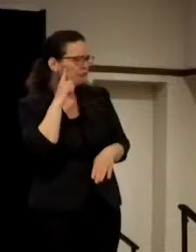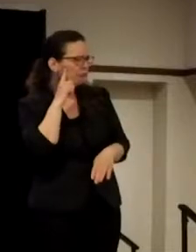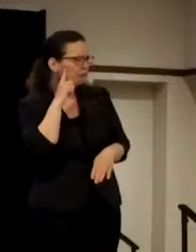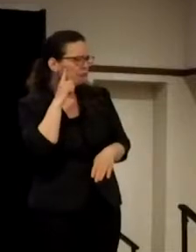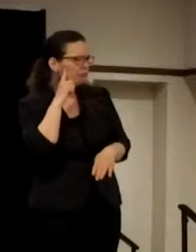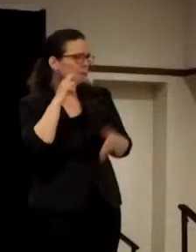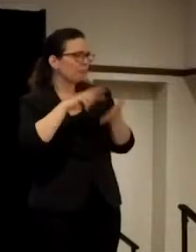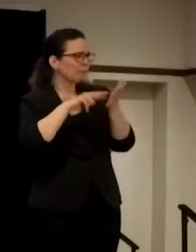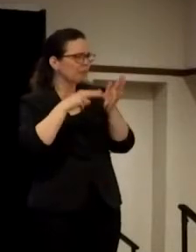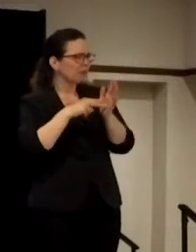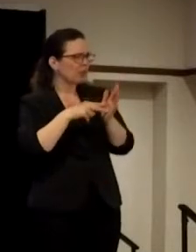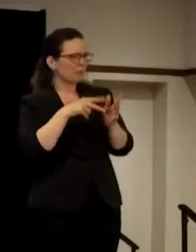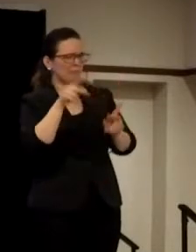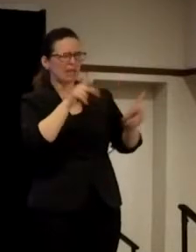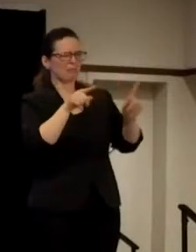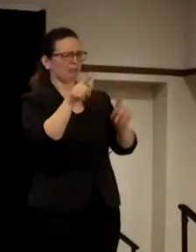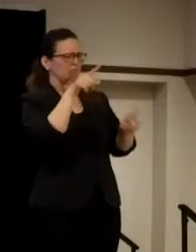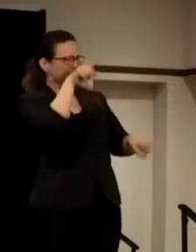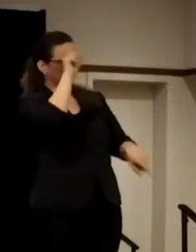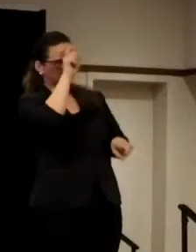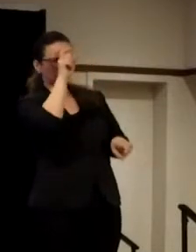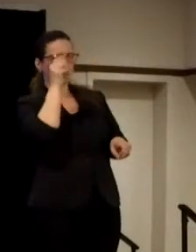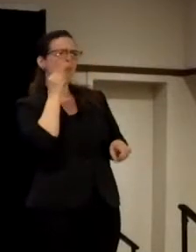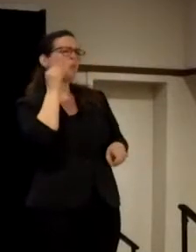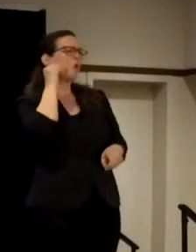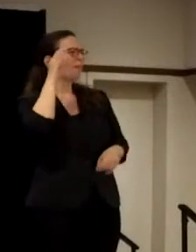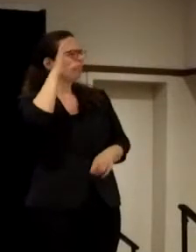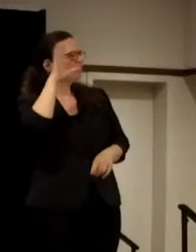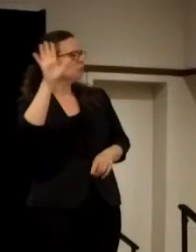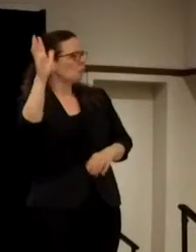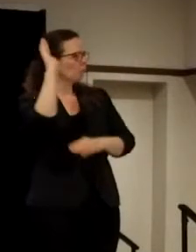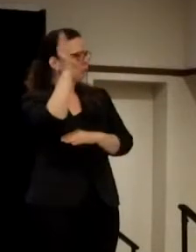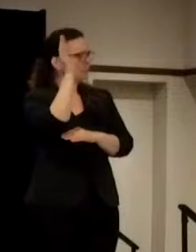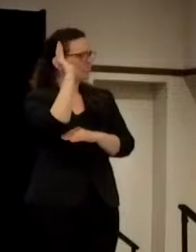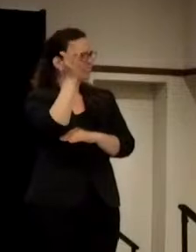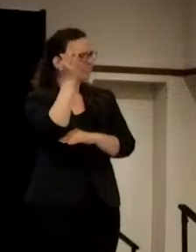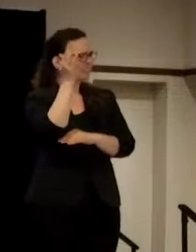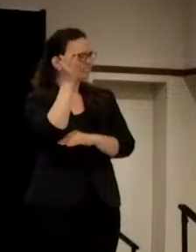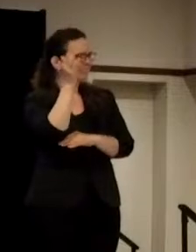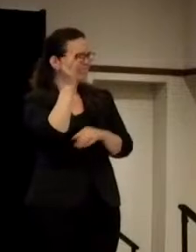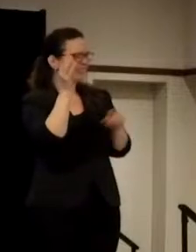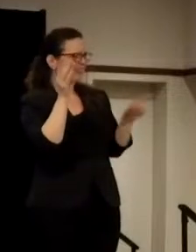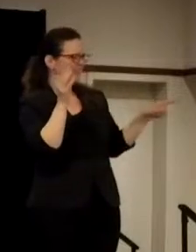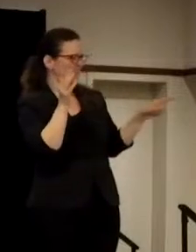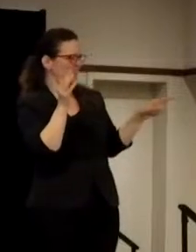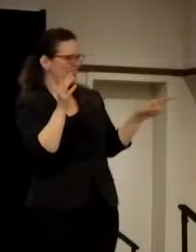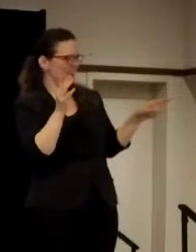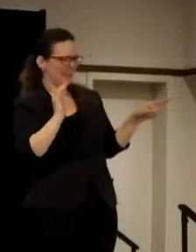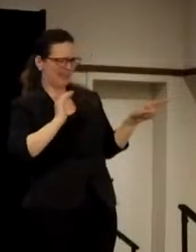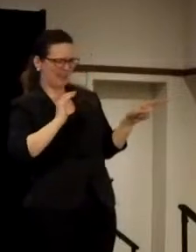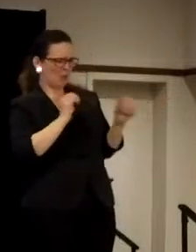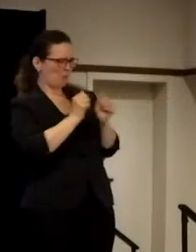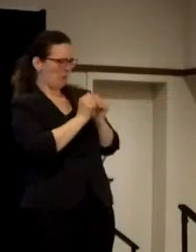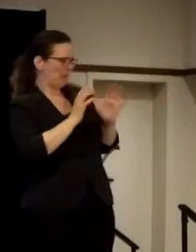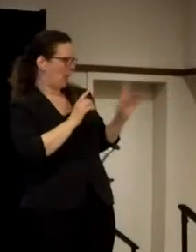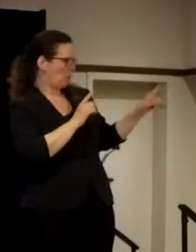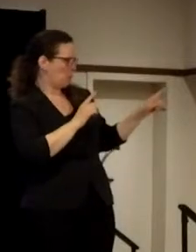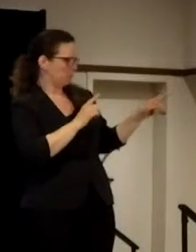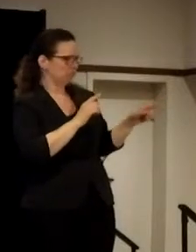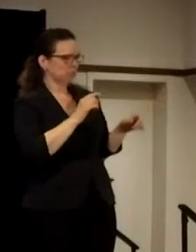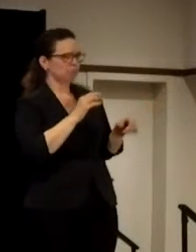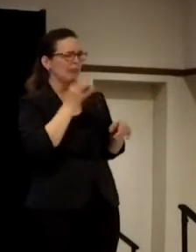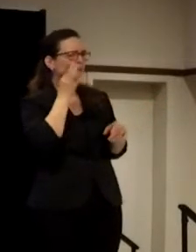how the current plan without the Indian casinos being part of it hurts people in Oneida Nation 10-county